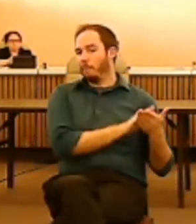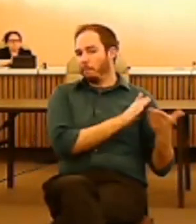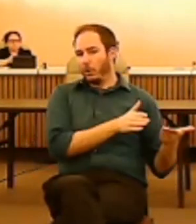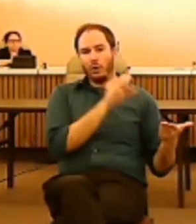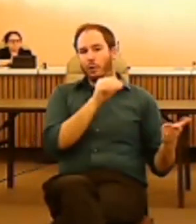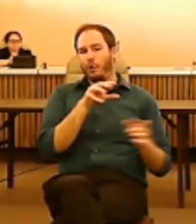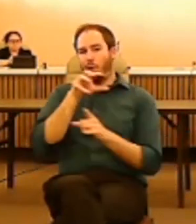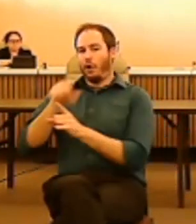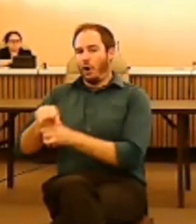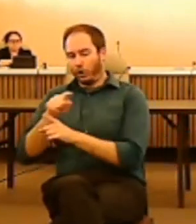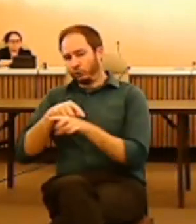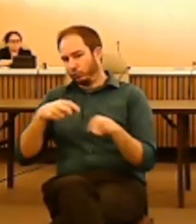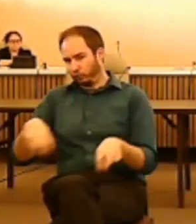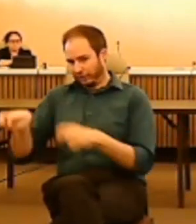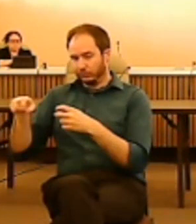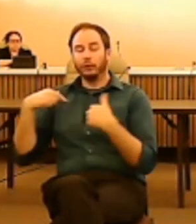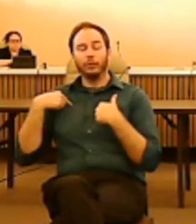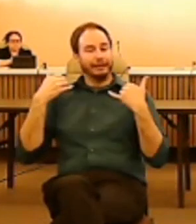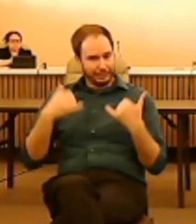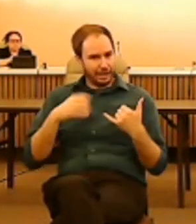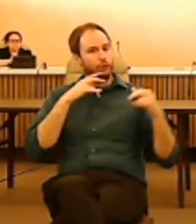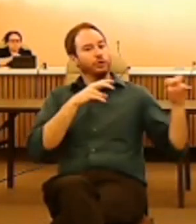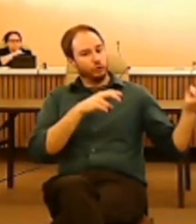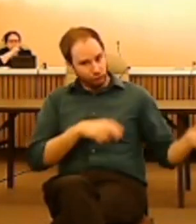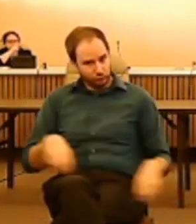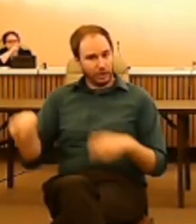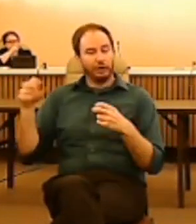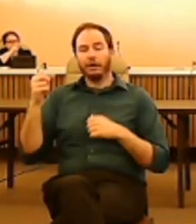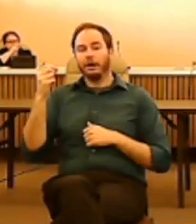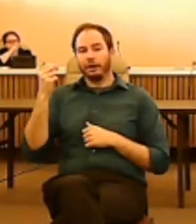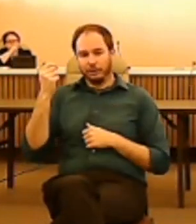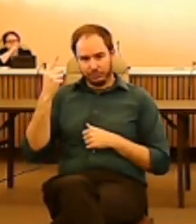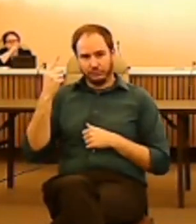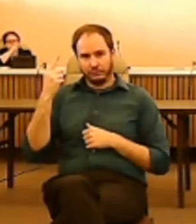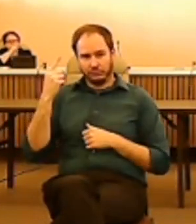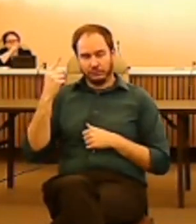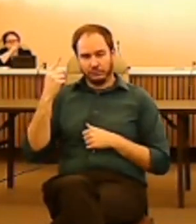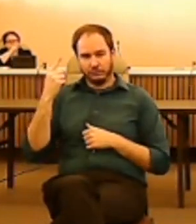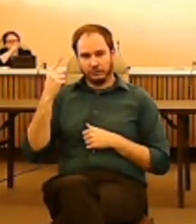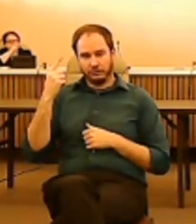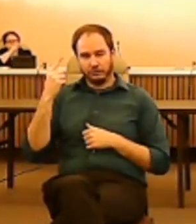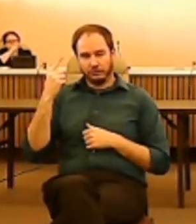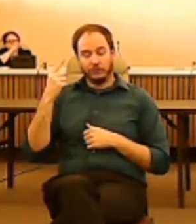get caught. So while we're bringing it over, rather than bring it over and then